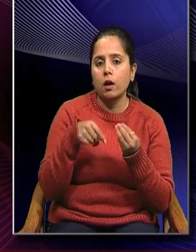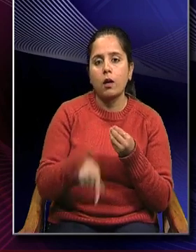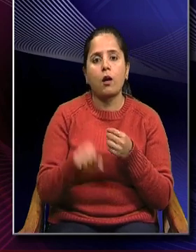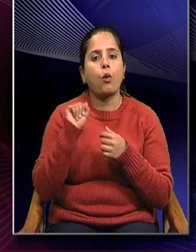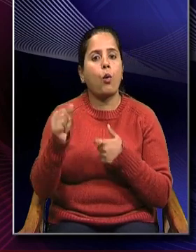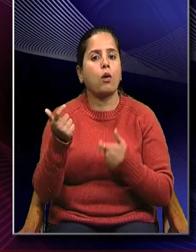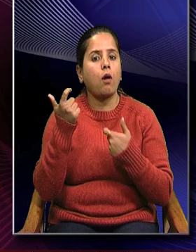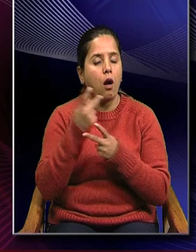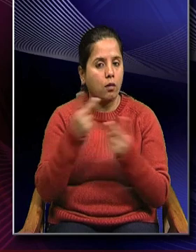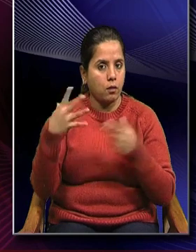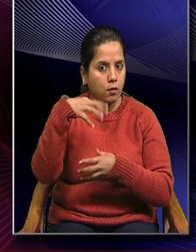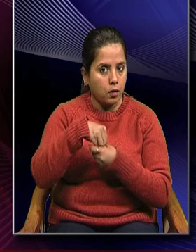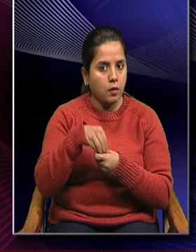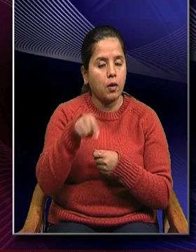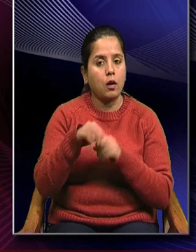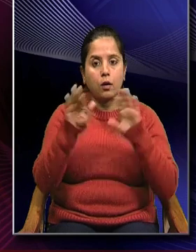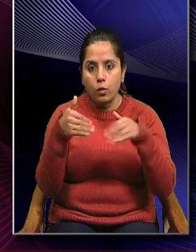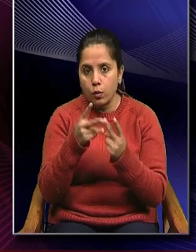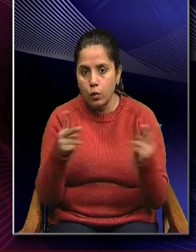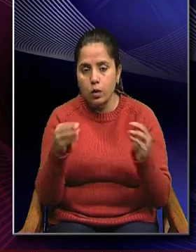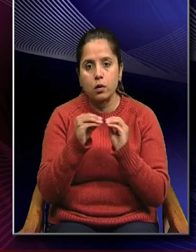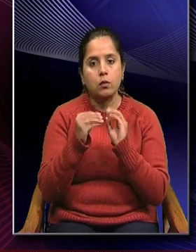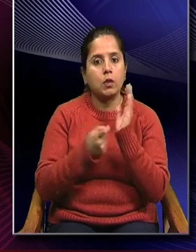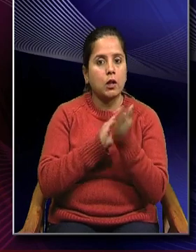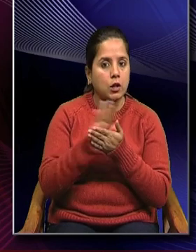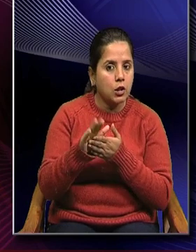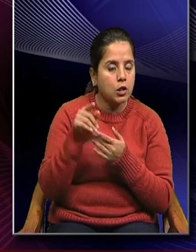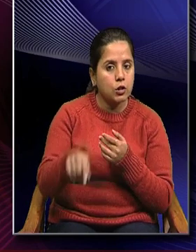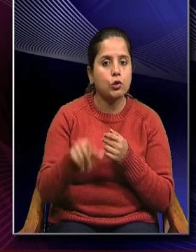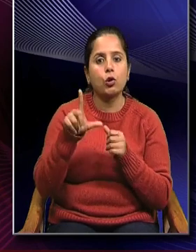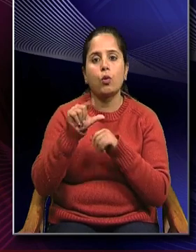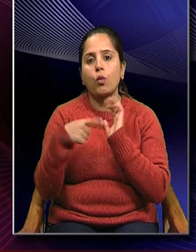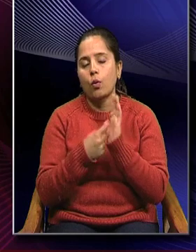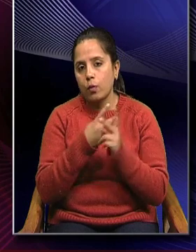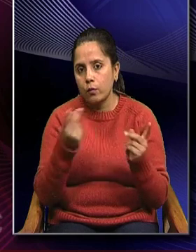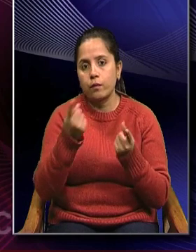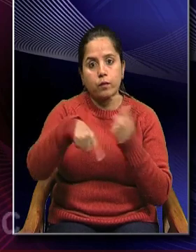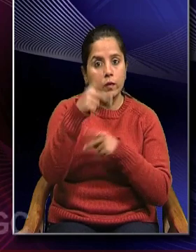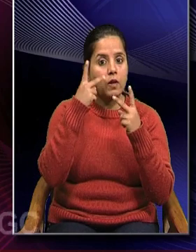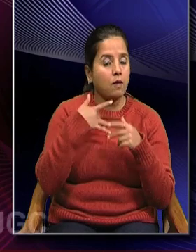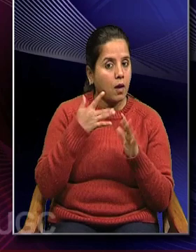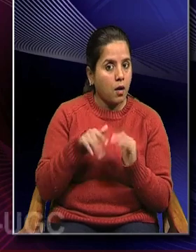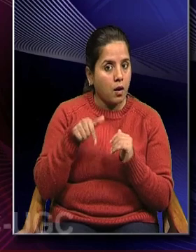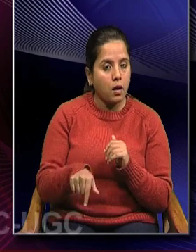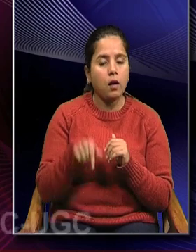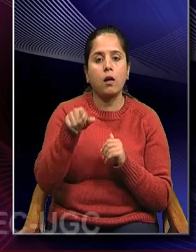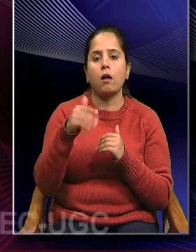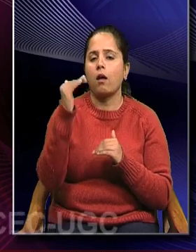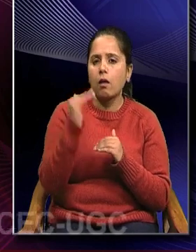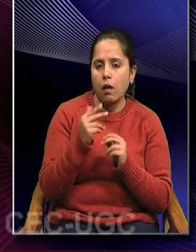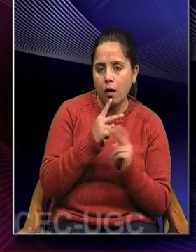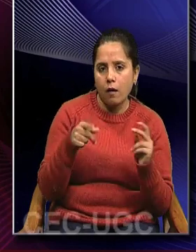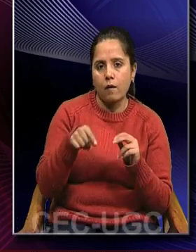gun, introduction of breech loader. Then we also see that how Maxim and light field